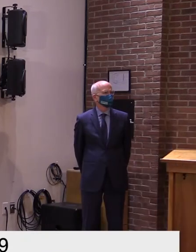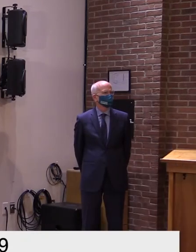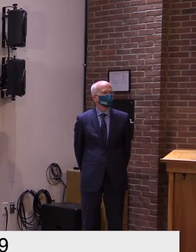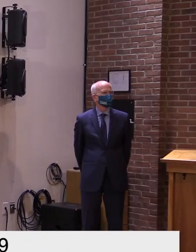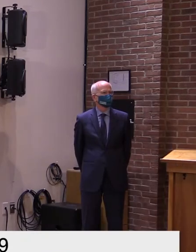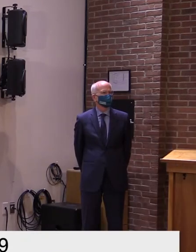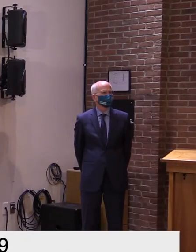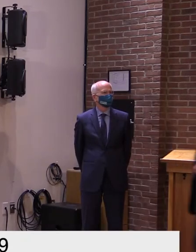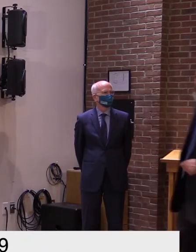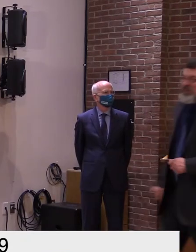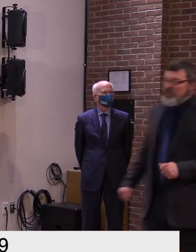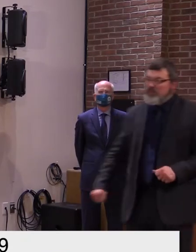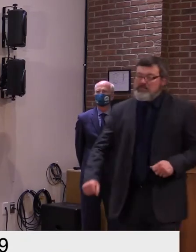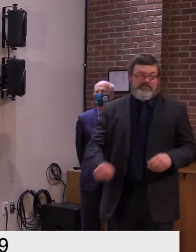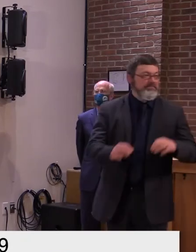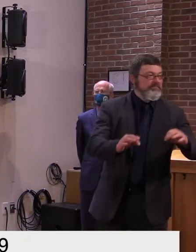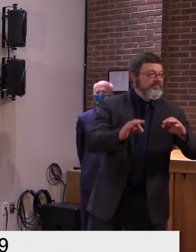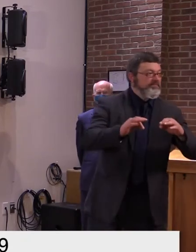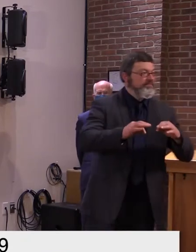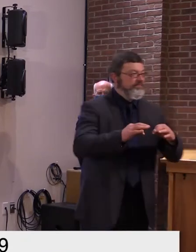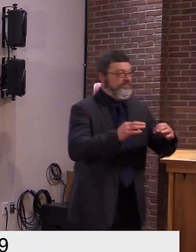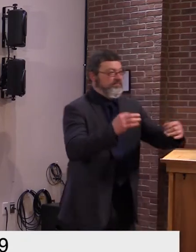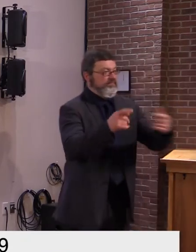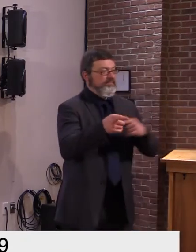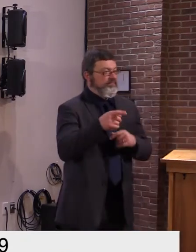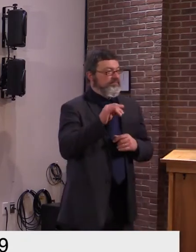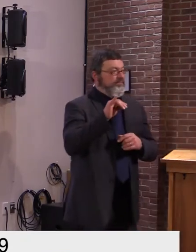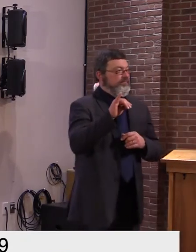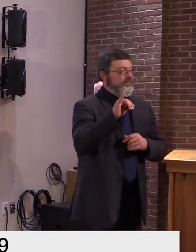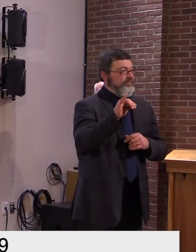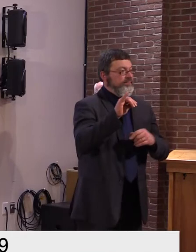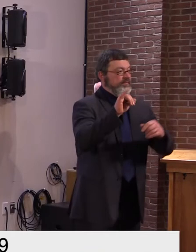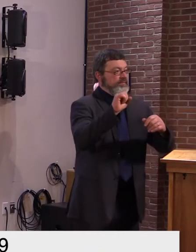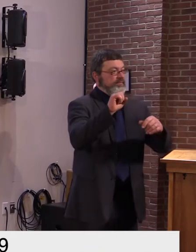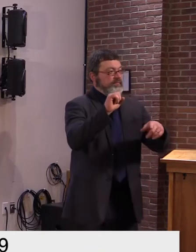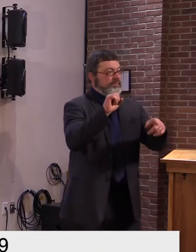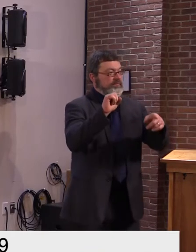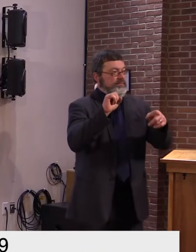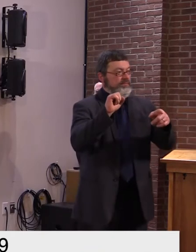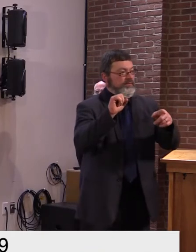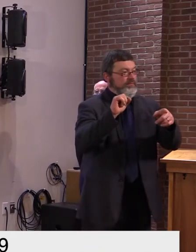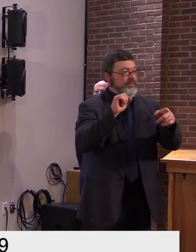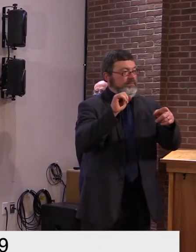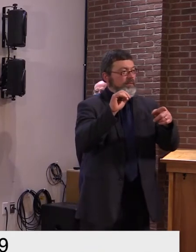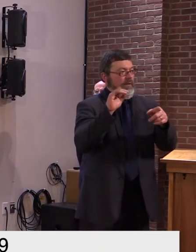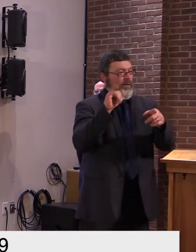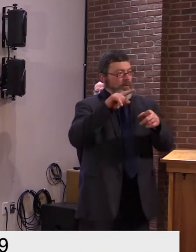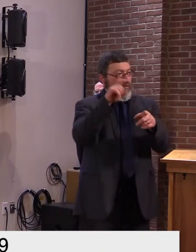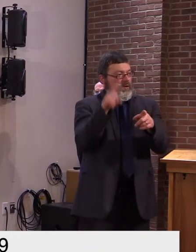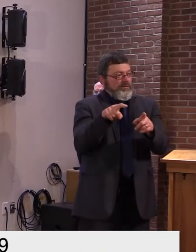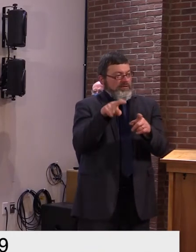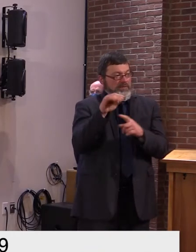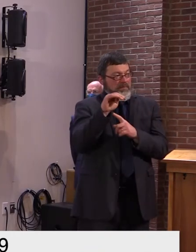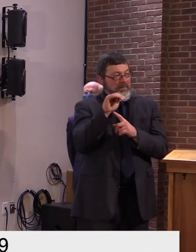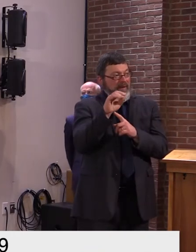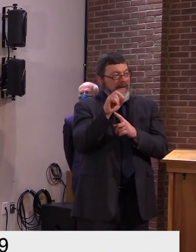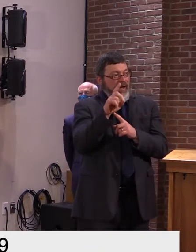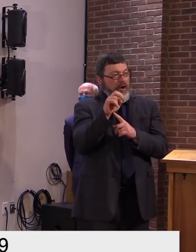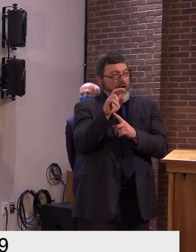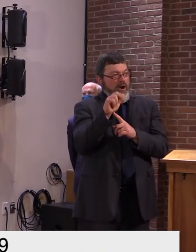Great, thank you. And just to keep in mind, the Moderna vaccines came in to those hospitals yesterday during the day.